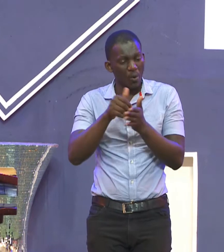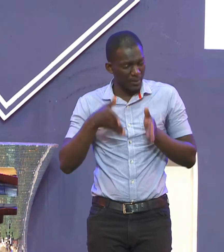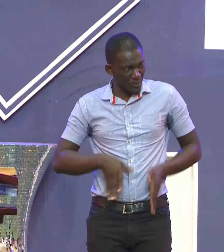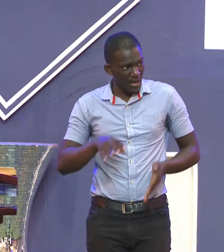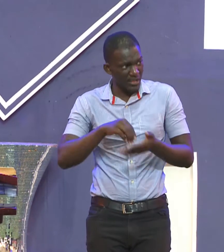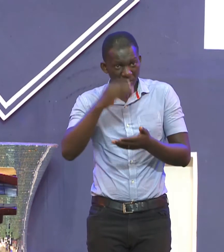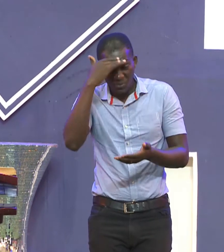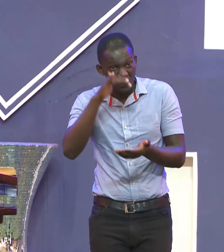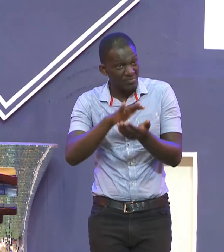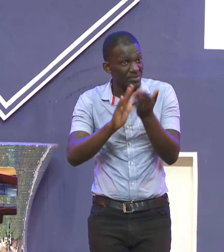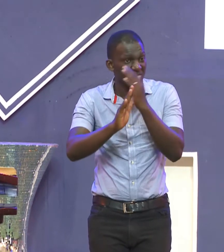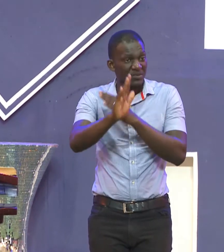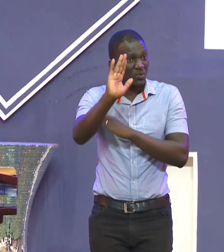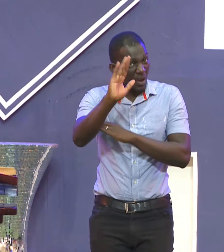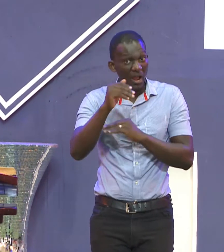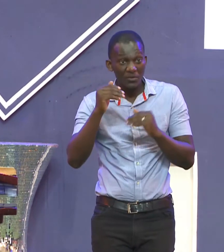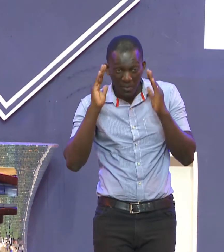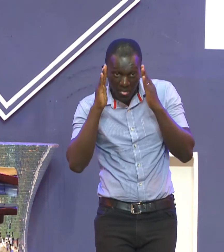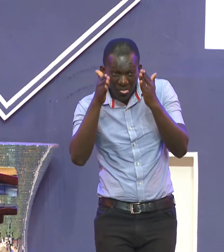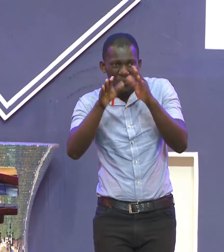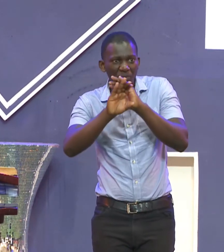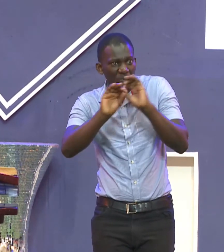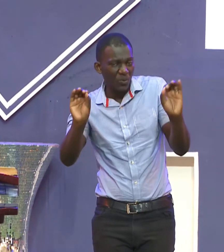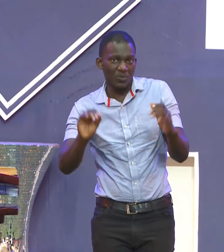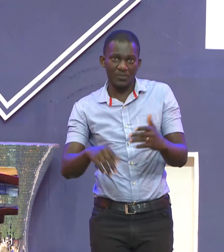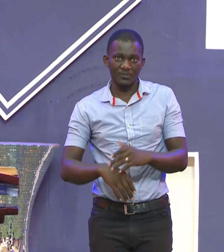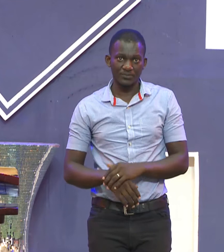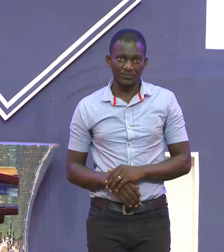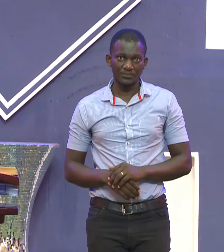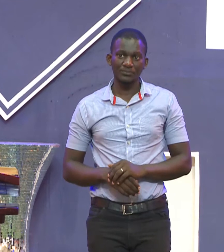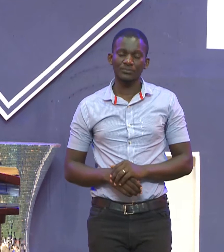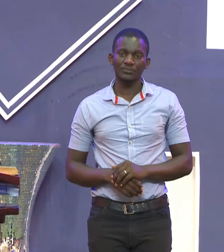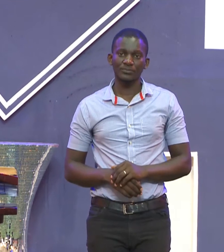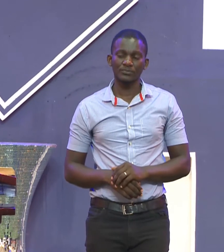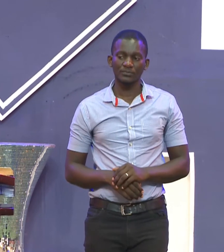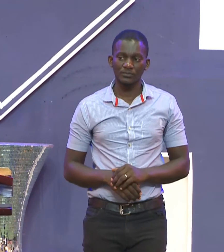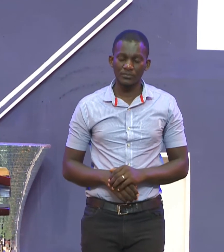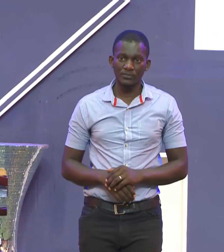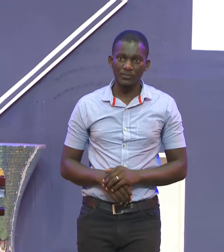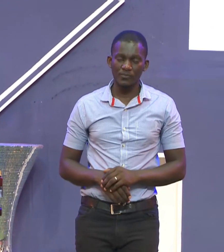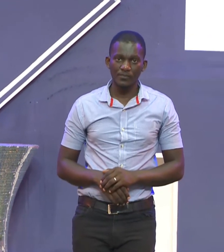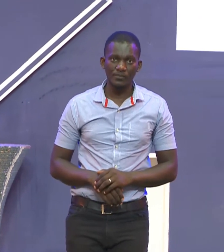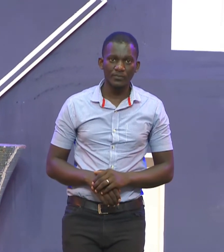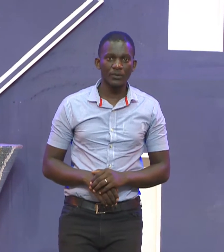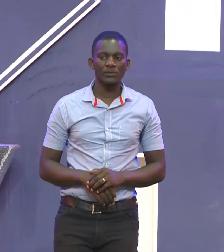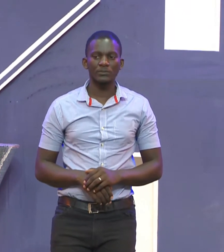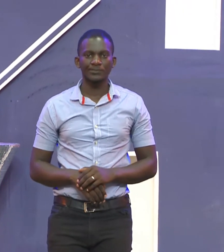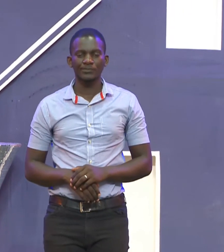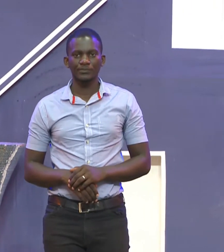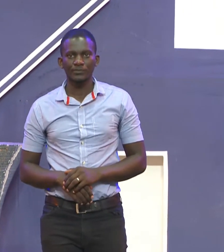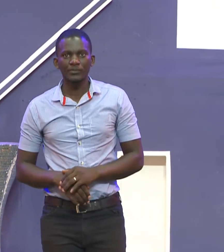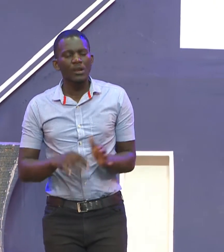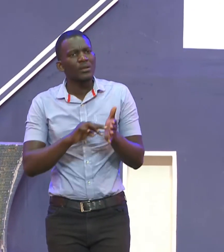And if you do not pay attention to hear, yet I consider hearing as the most important ministry and to us born